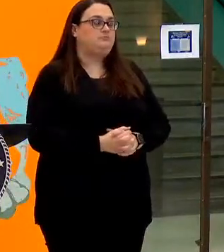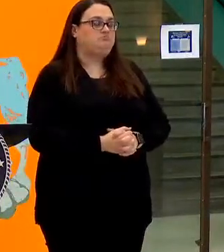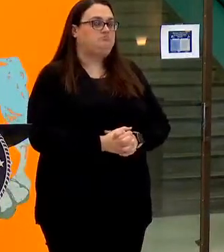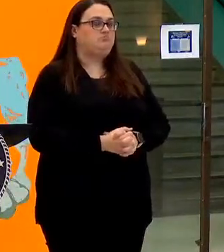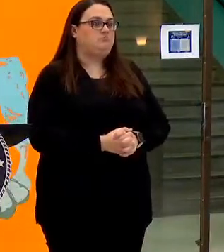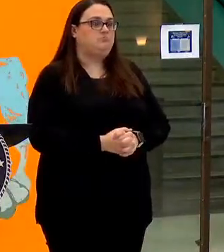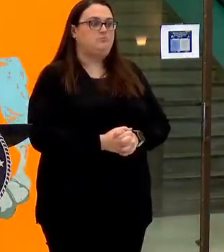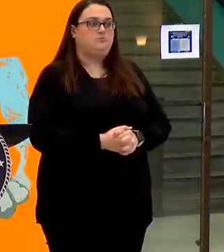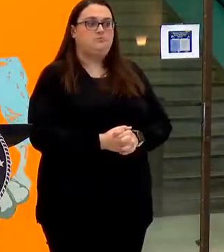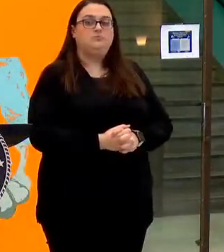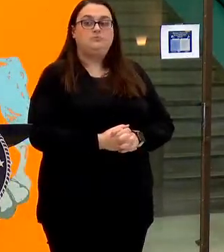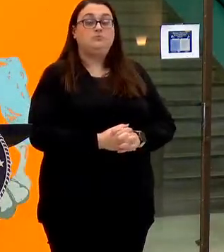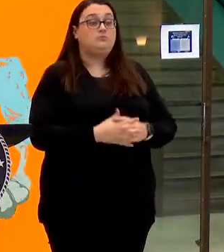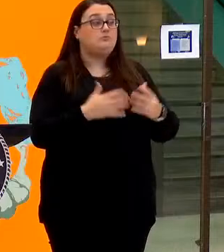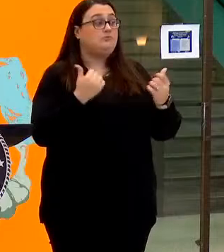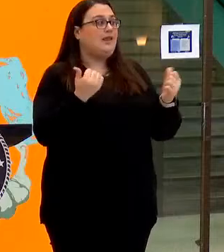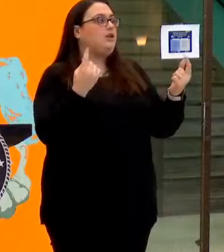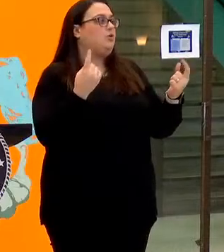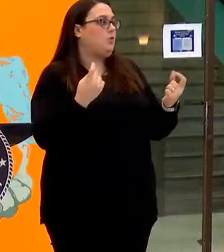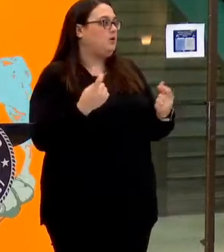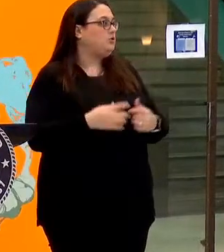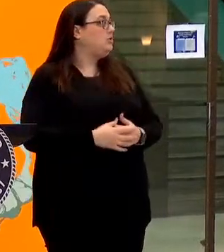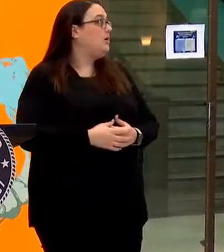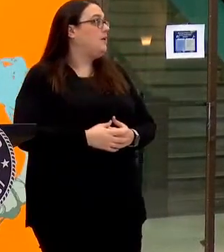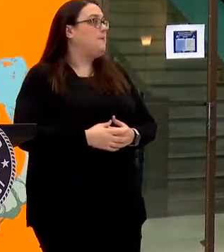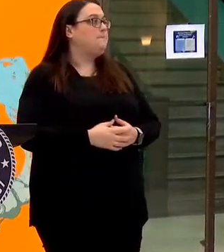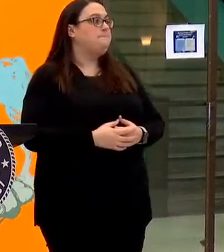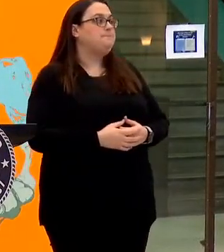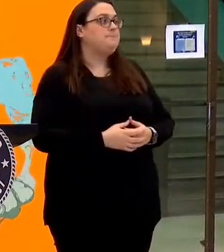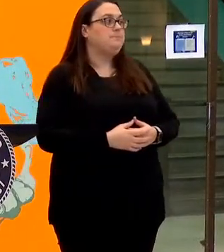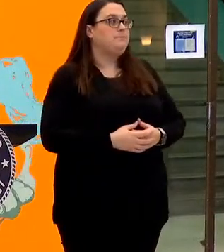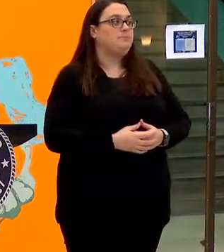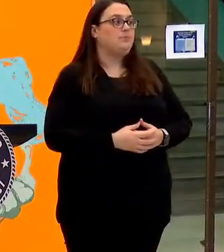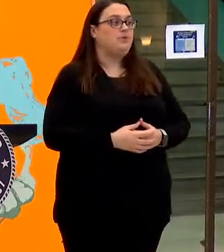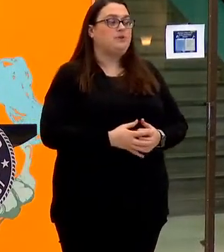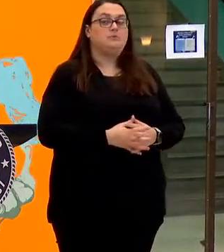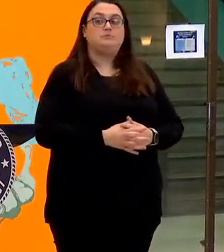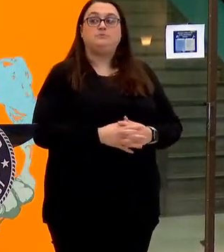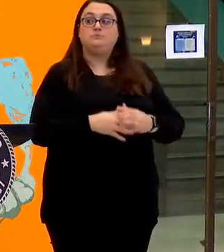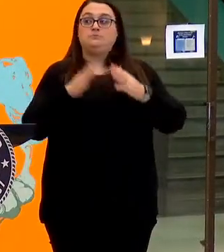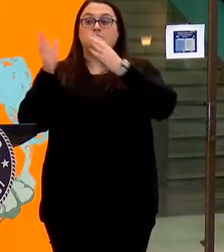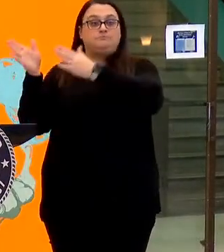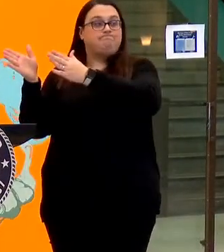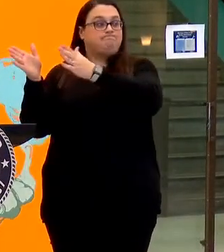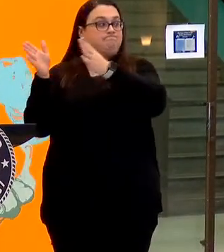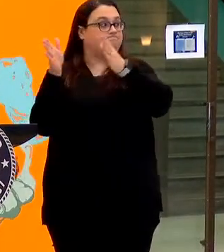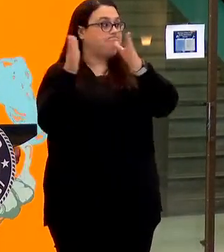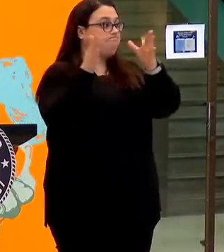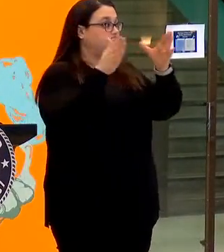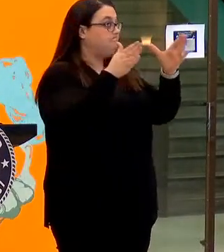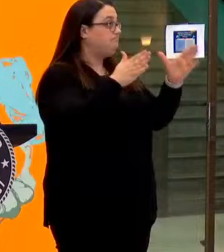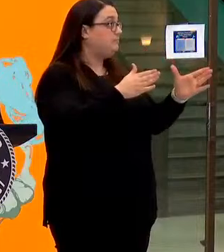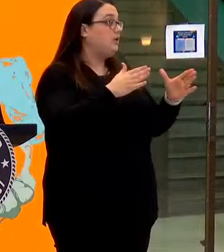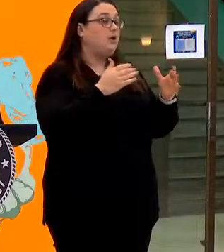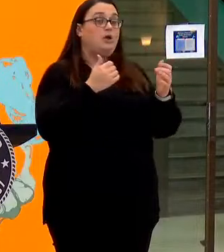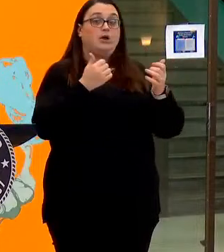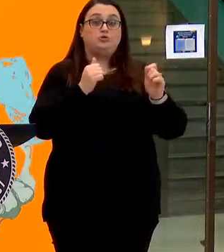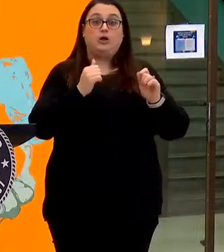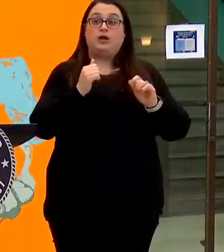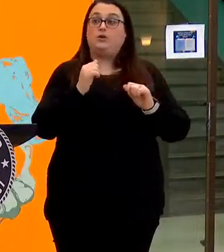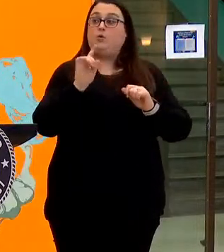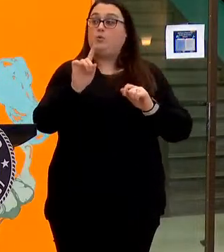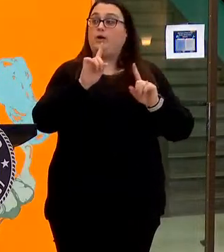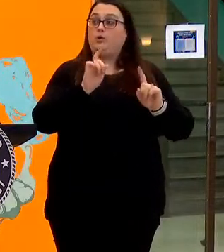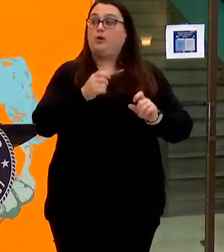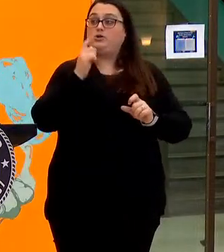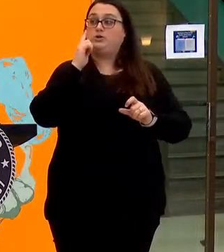Okay, now we're going to open it up for questions. We're going to start on this end of the room, work our way down. Let's try to restrict it to